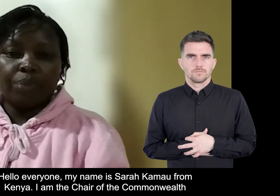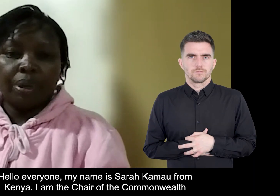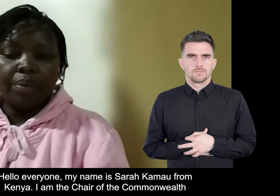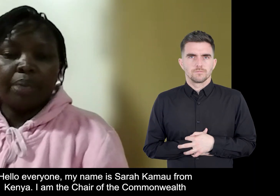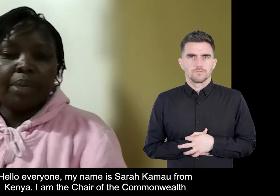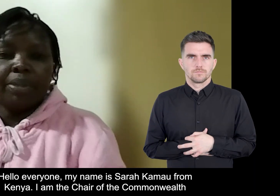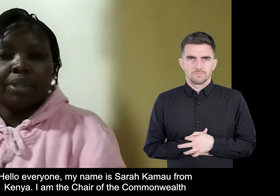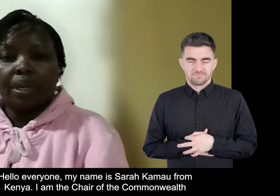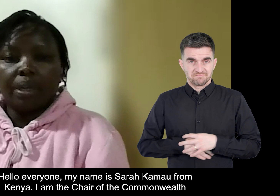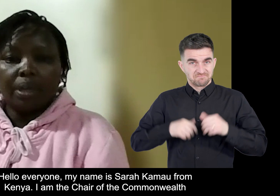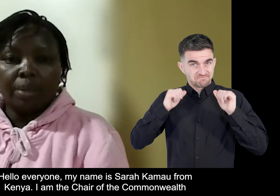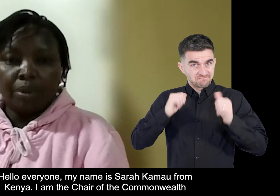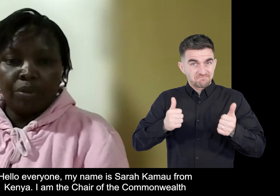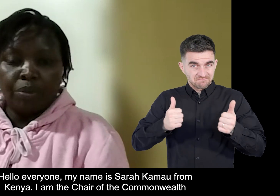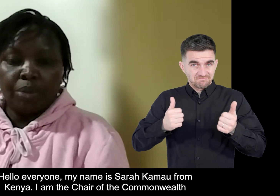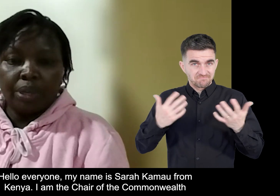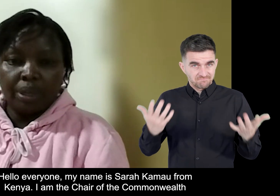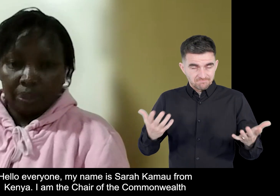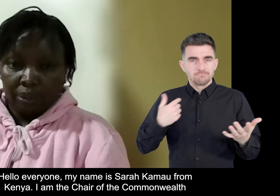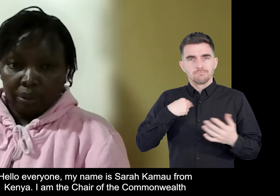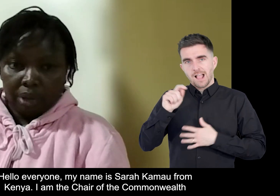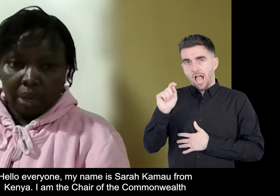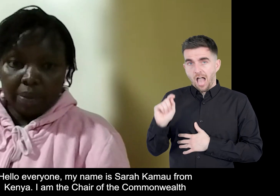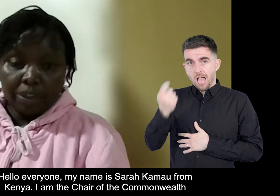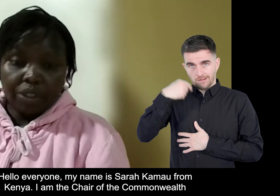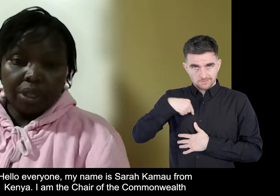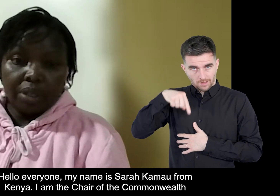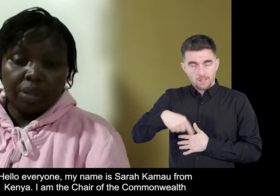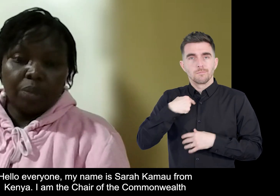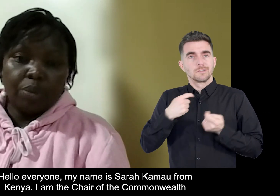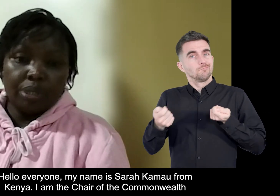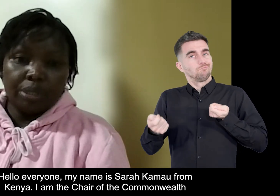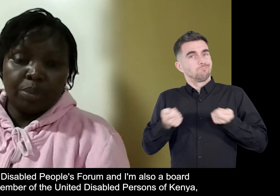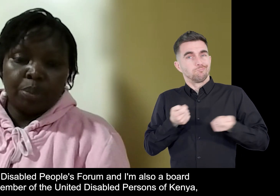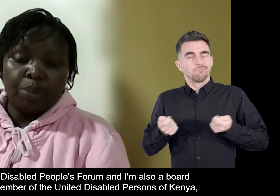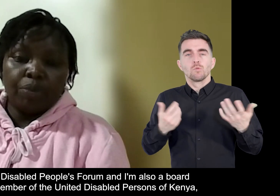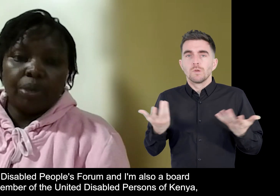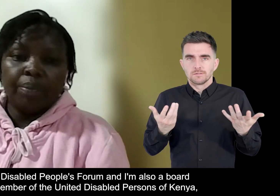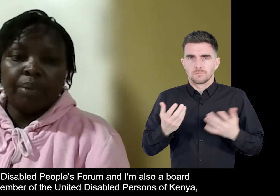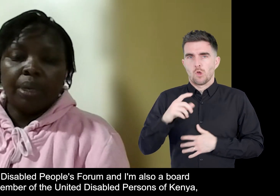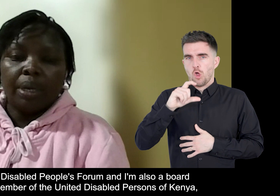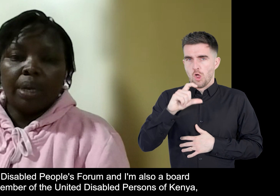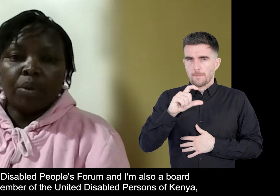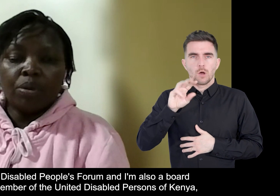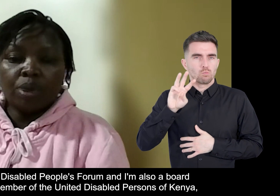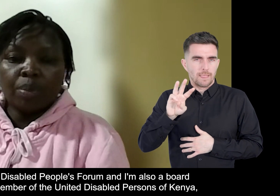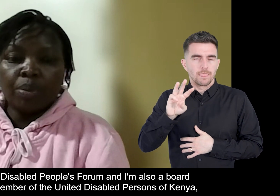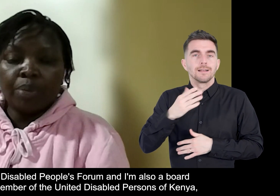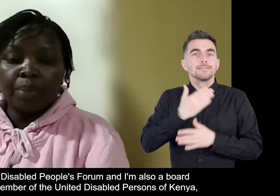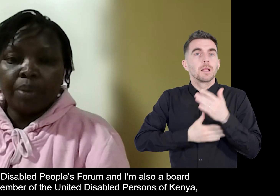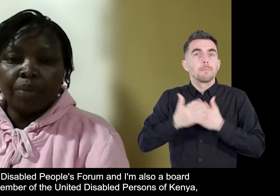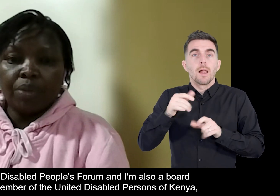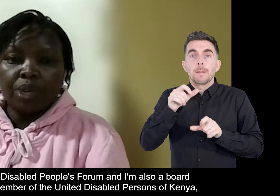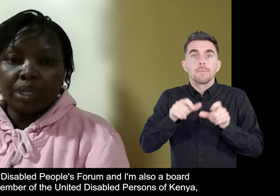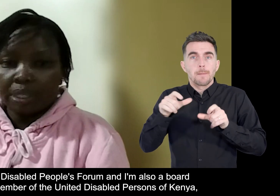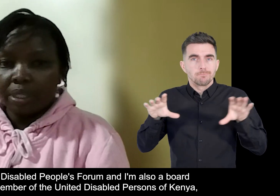Hello, everyone. My name is Sarah Kamau from Kenya. I am the chair, Commonwealth Disabled People Forum, and I'm also a